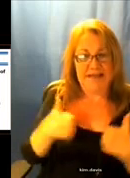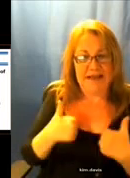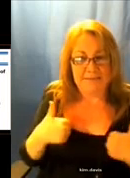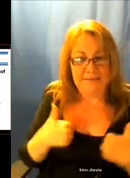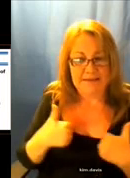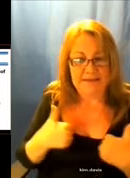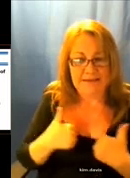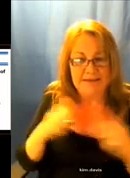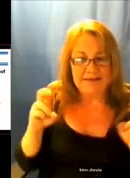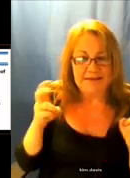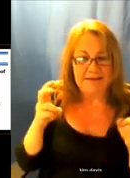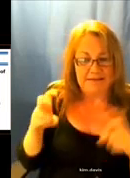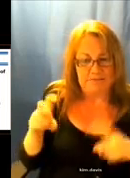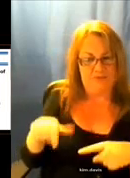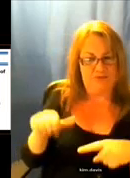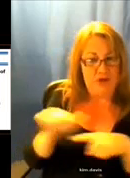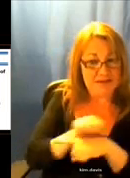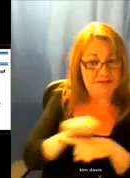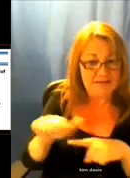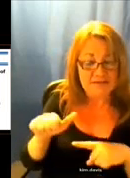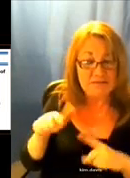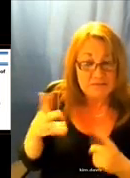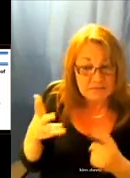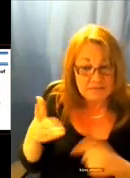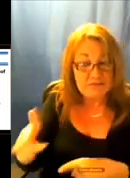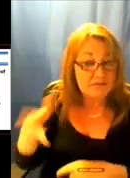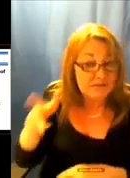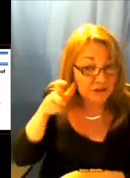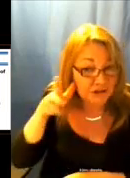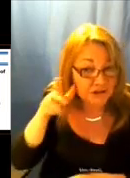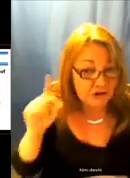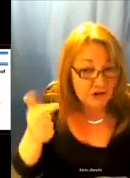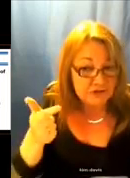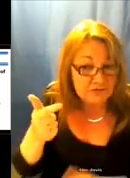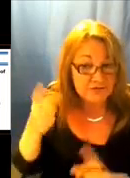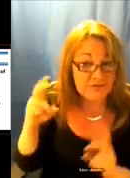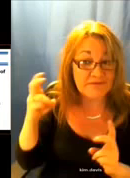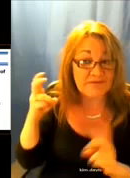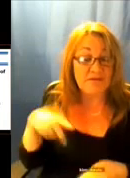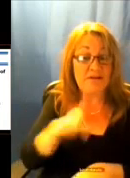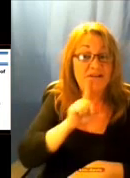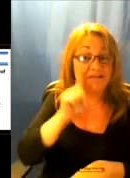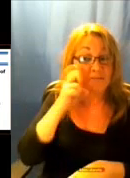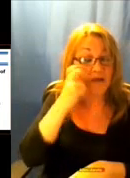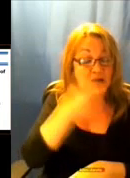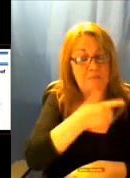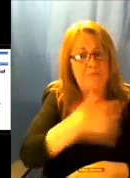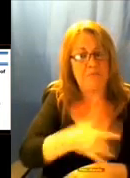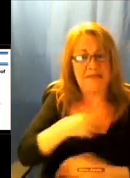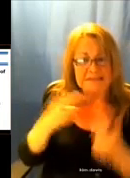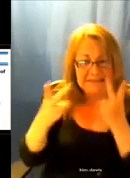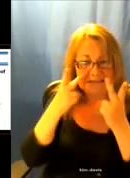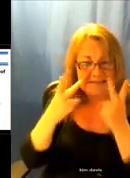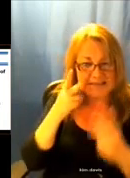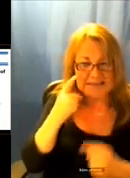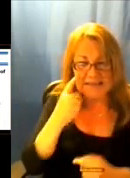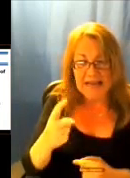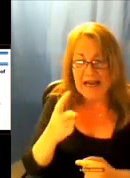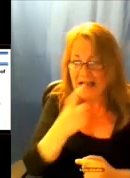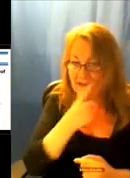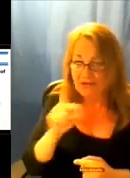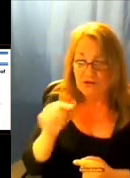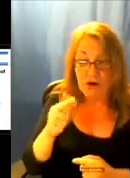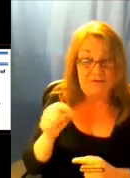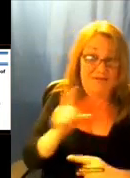waived or providing service, for example, for service animals and trained hearing dogs,